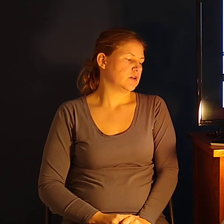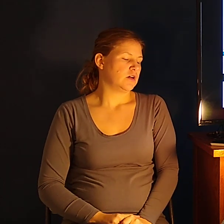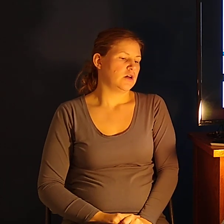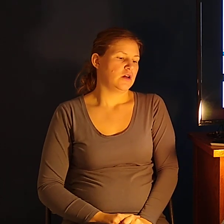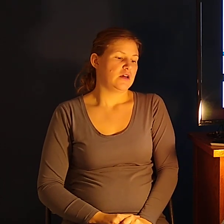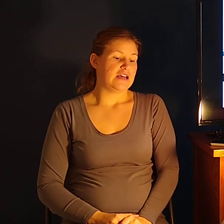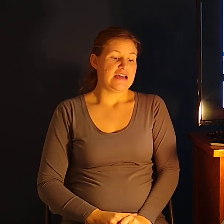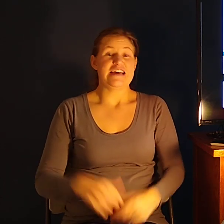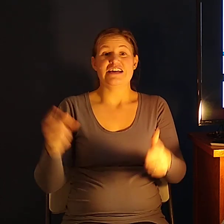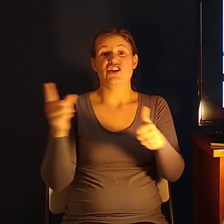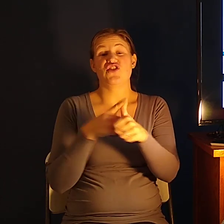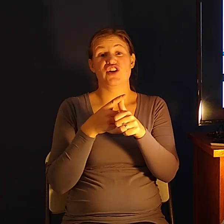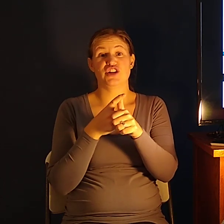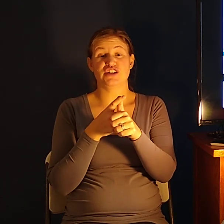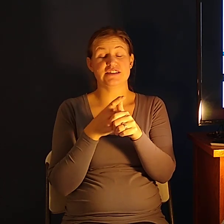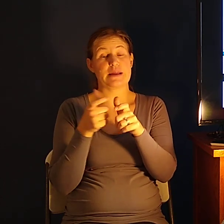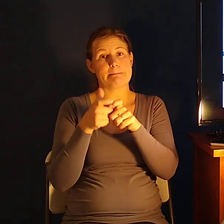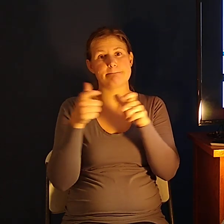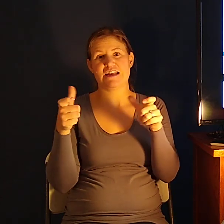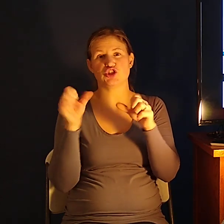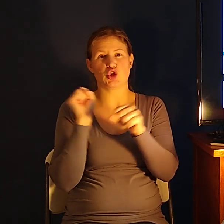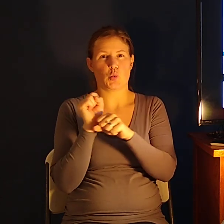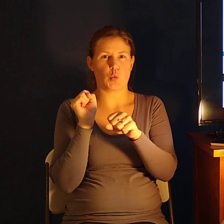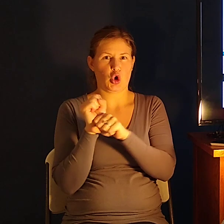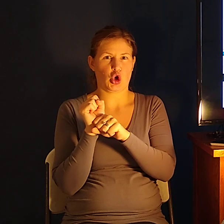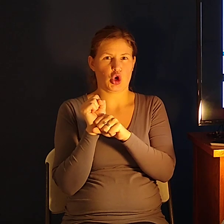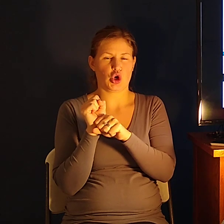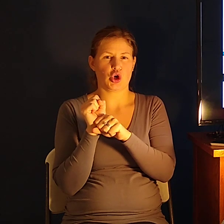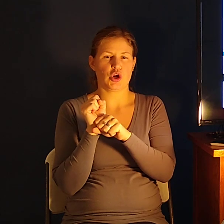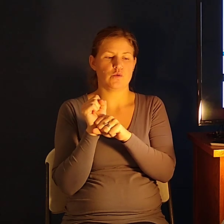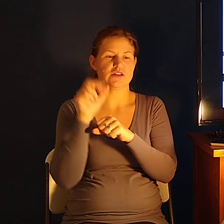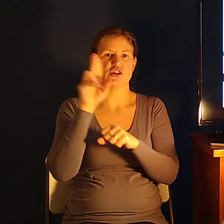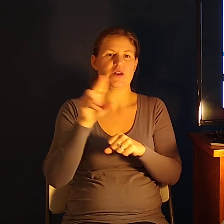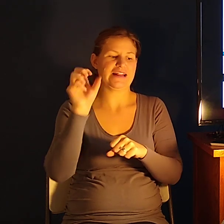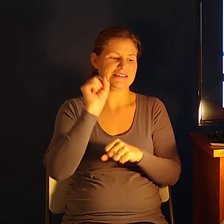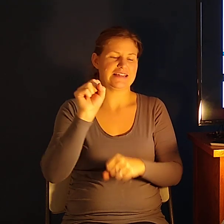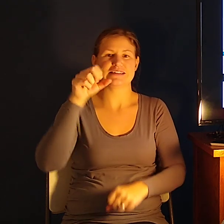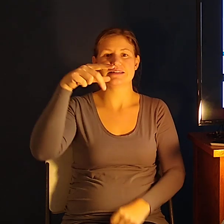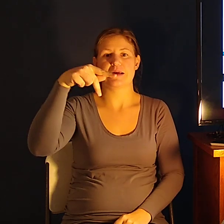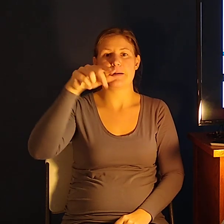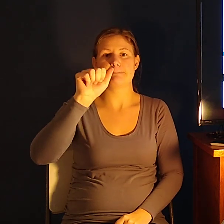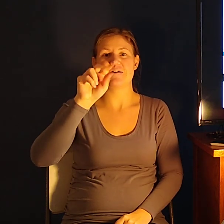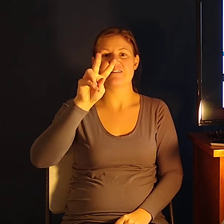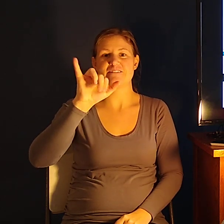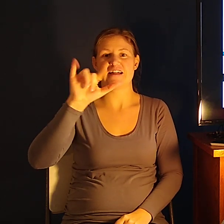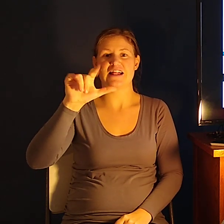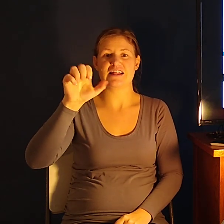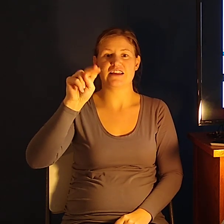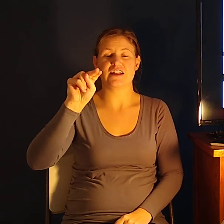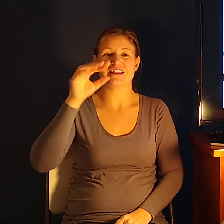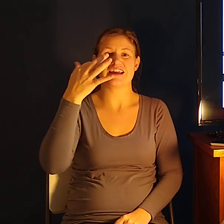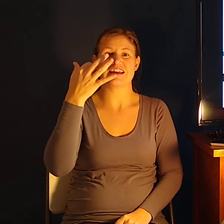His first major work was the U.S. Pavilion at the 1967 Expo